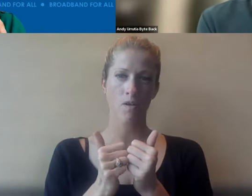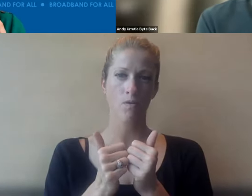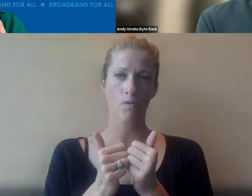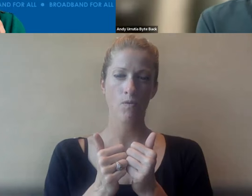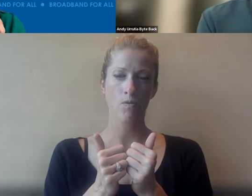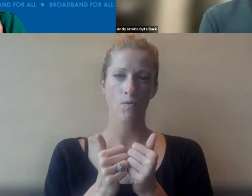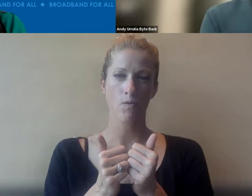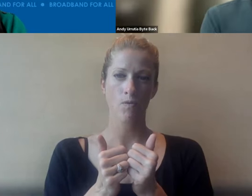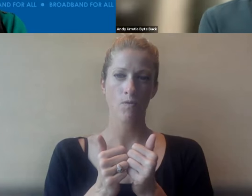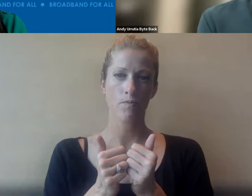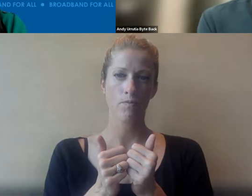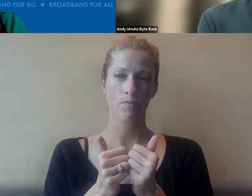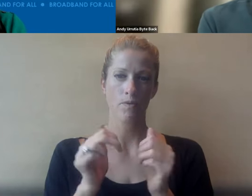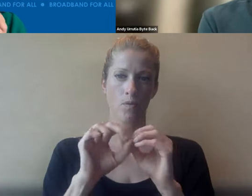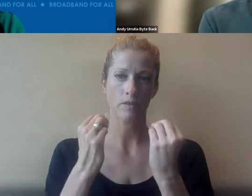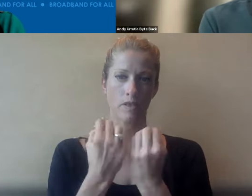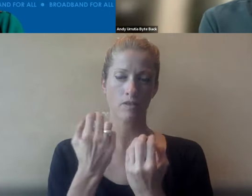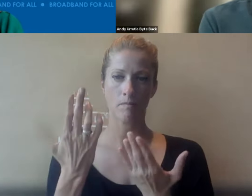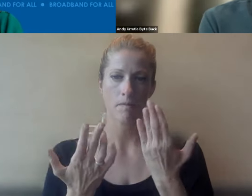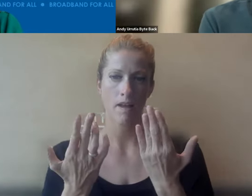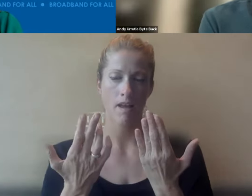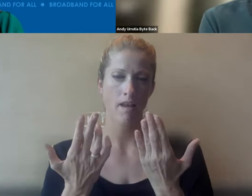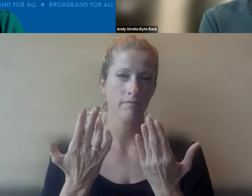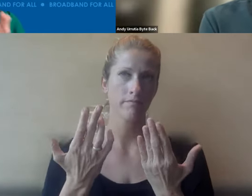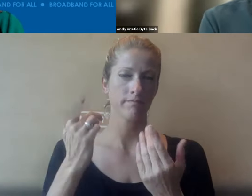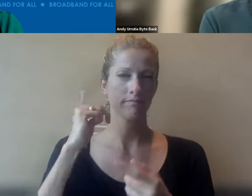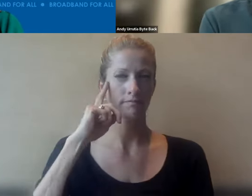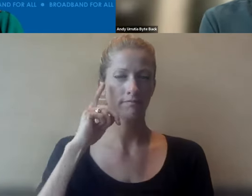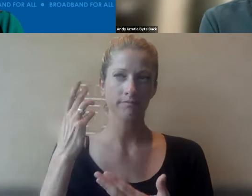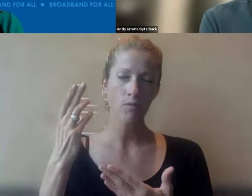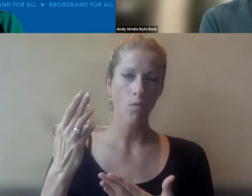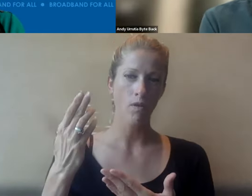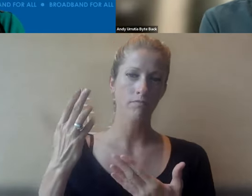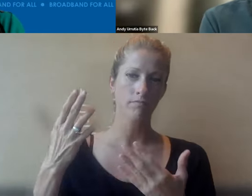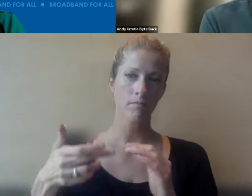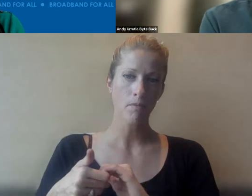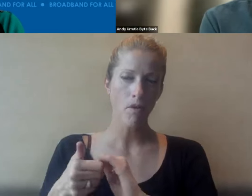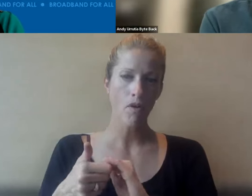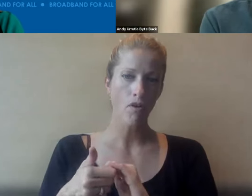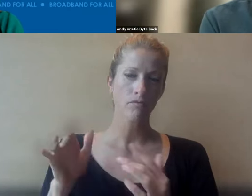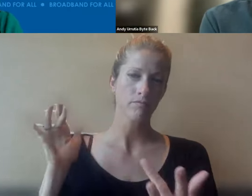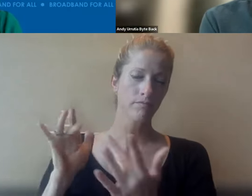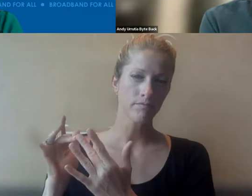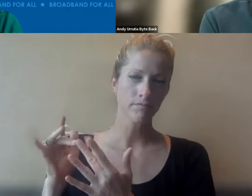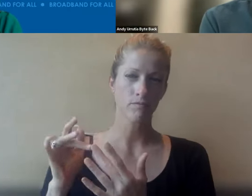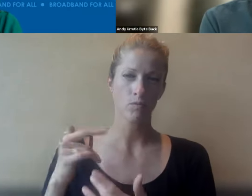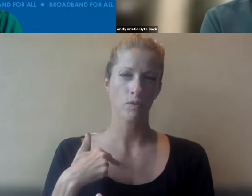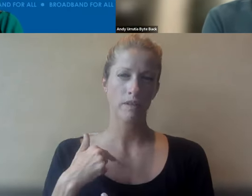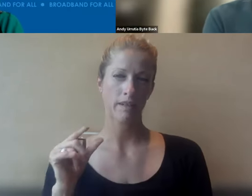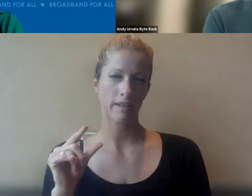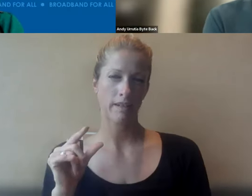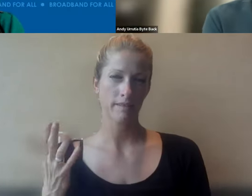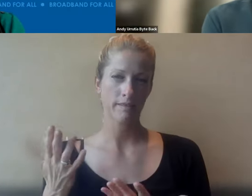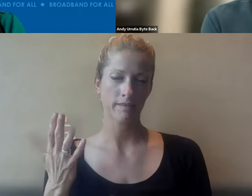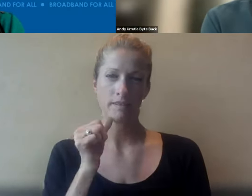how a organization might go about making those partnerships and reaching out, because I think sometimes we work in silos and we're kind of